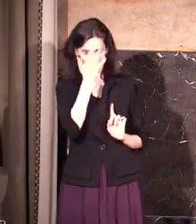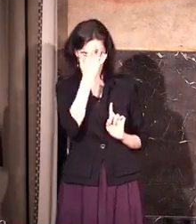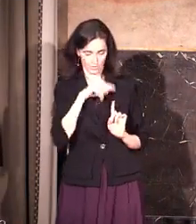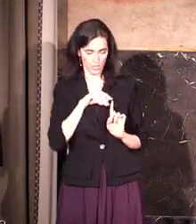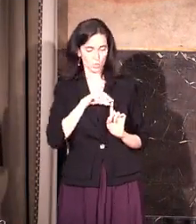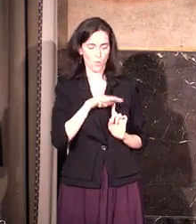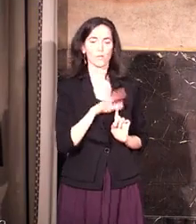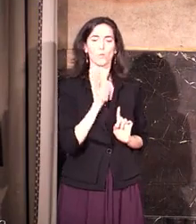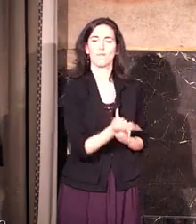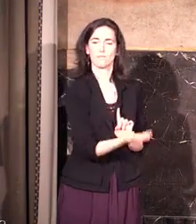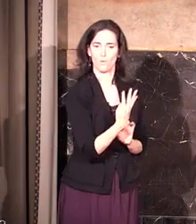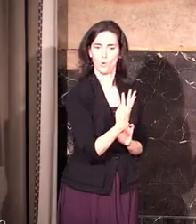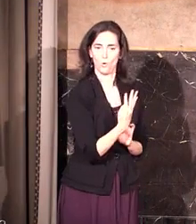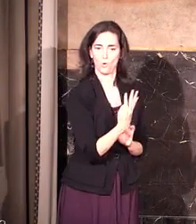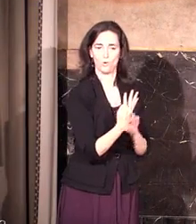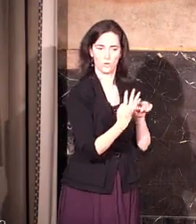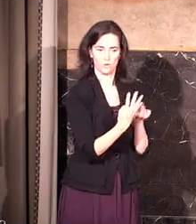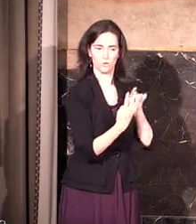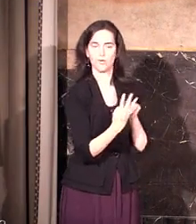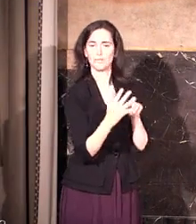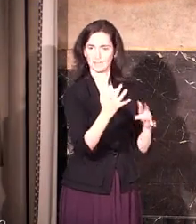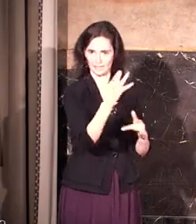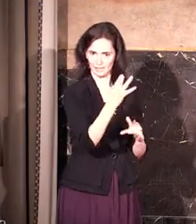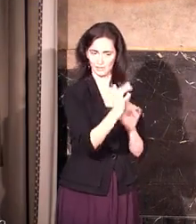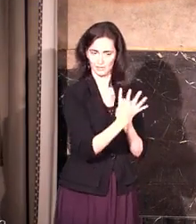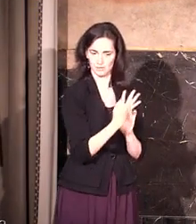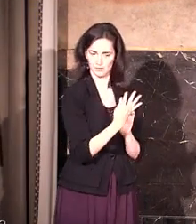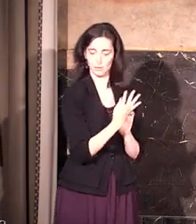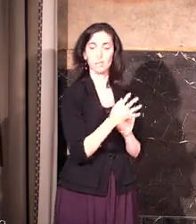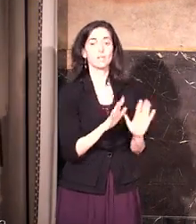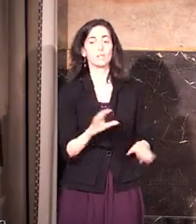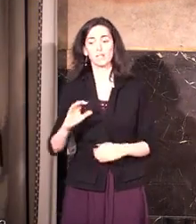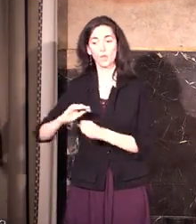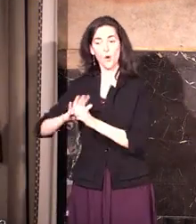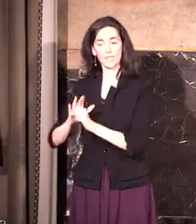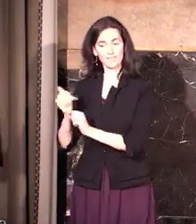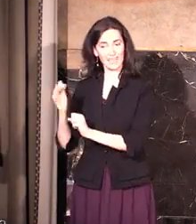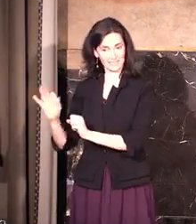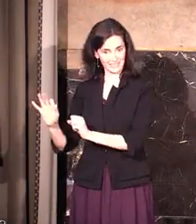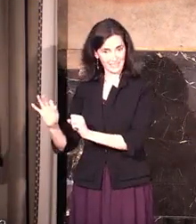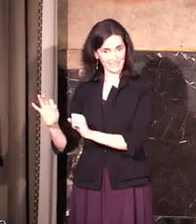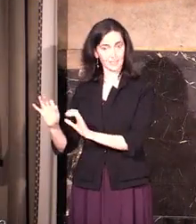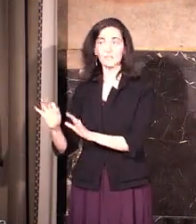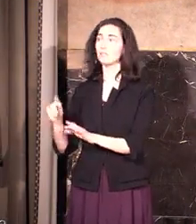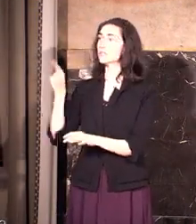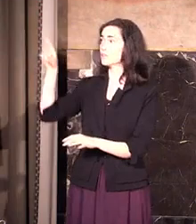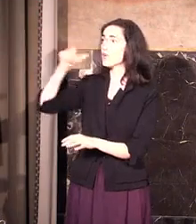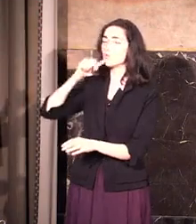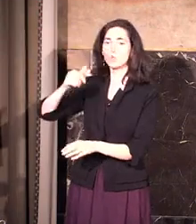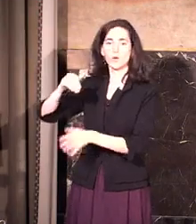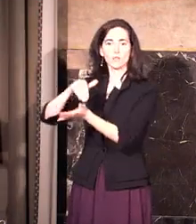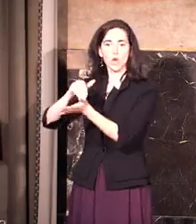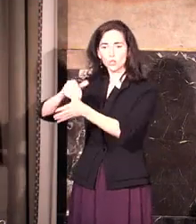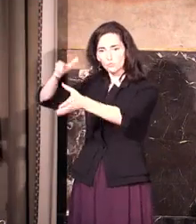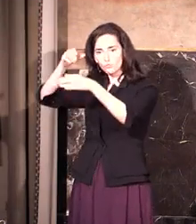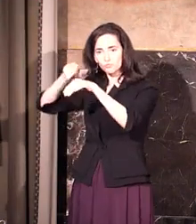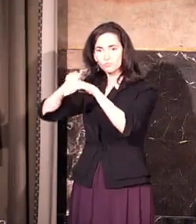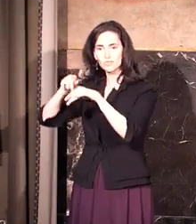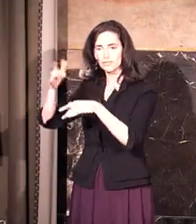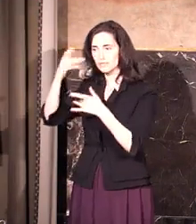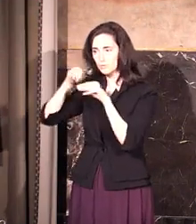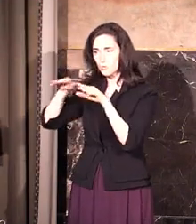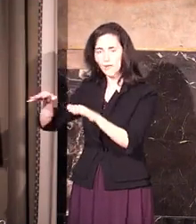more. With respect to COVID-19, the R0 that was accepted by epidemiologists was